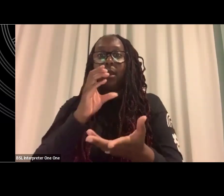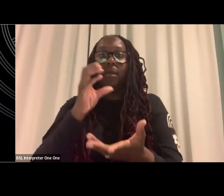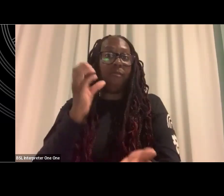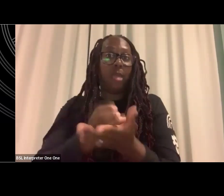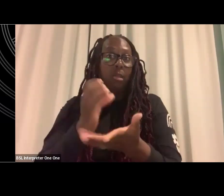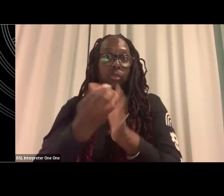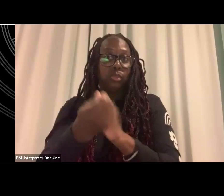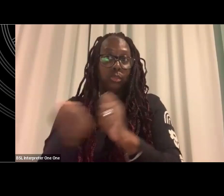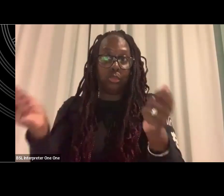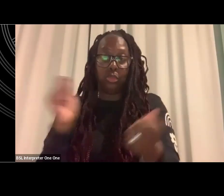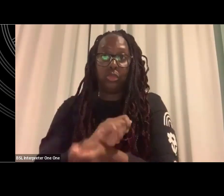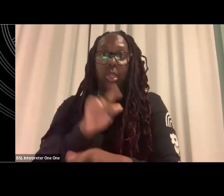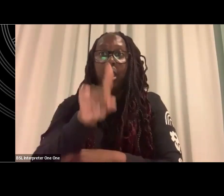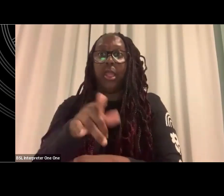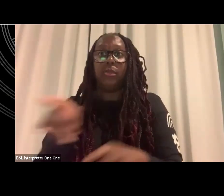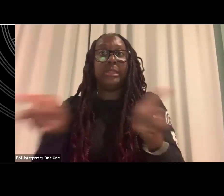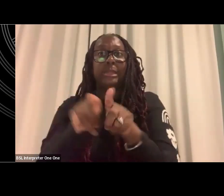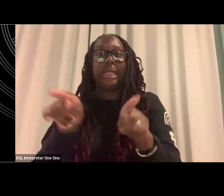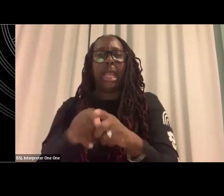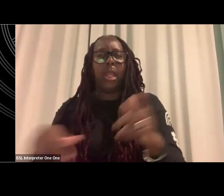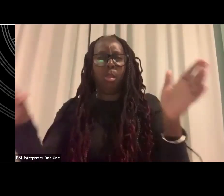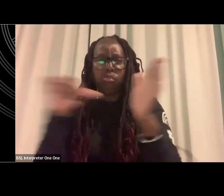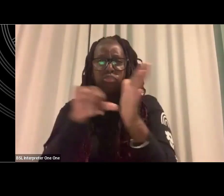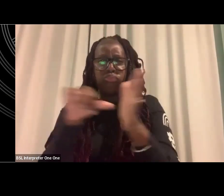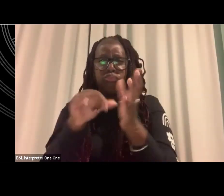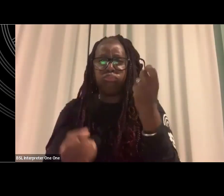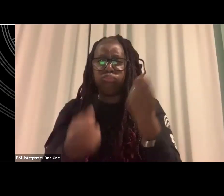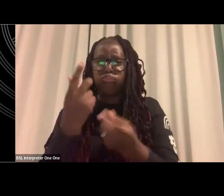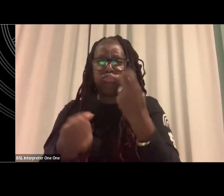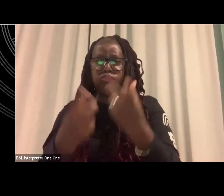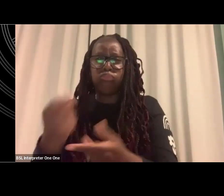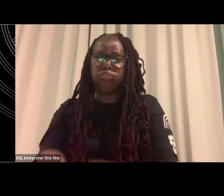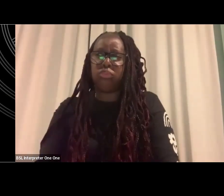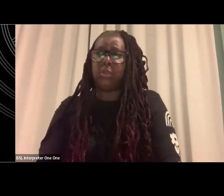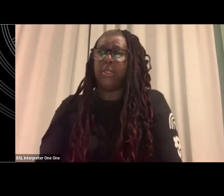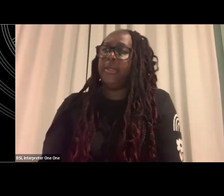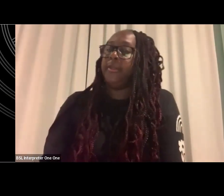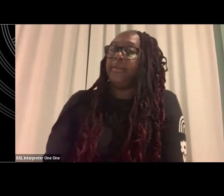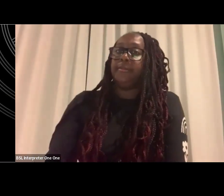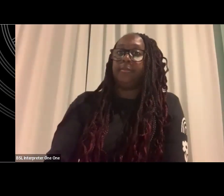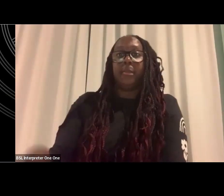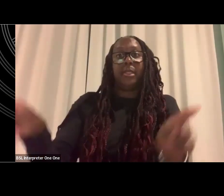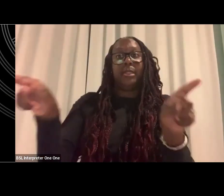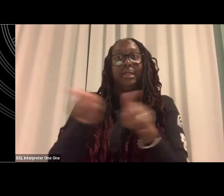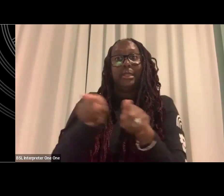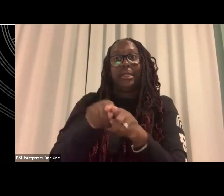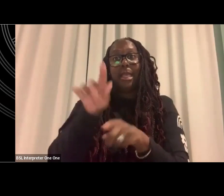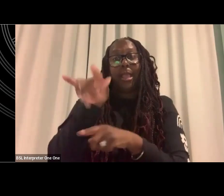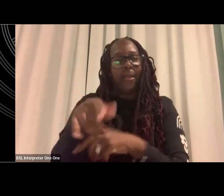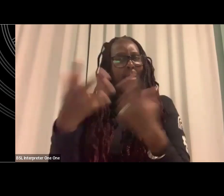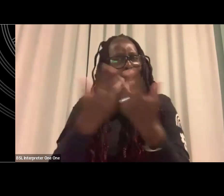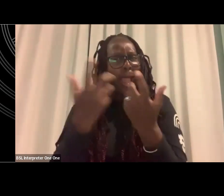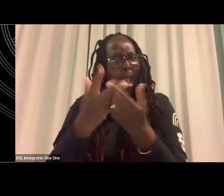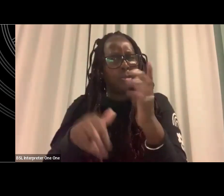transformative change to those complex issues which are dearest to our heart. And Kia ora Waiora takes